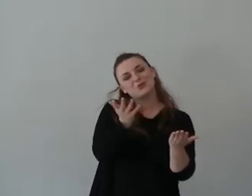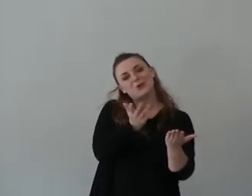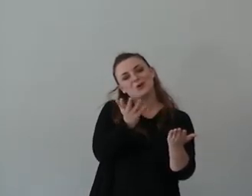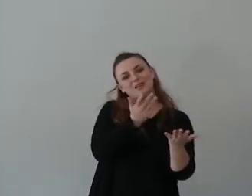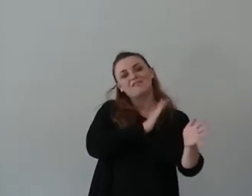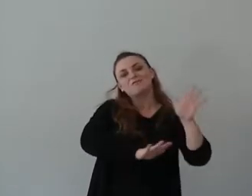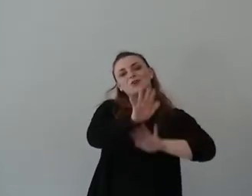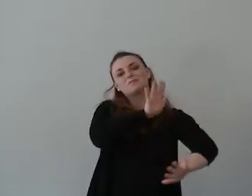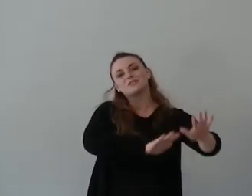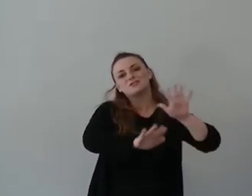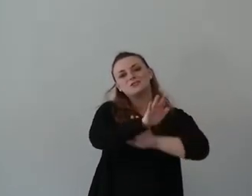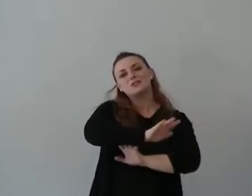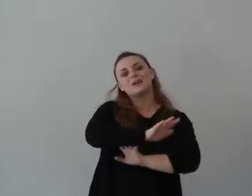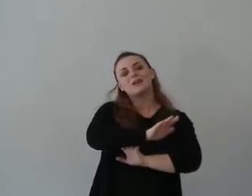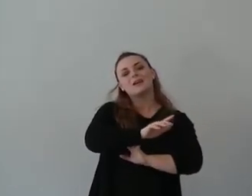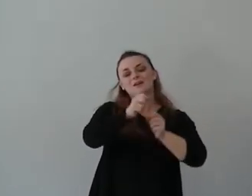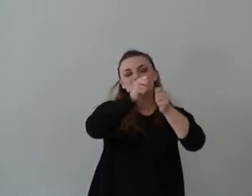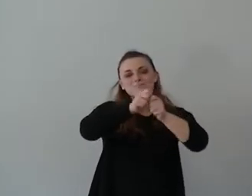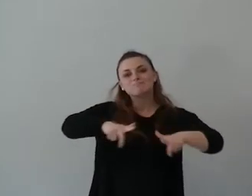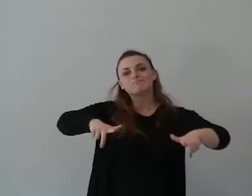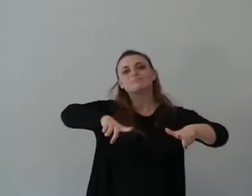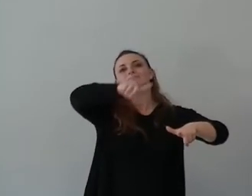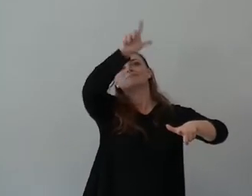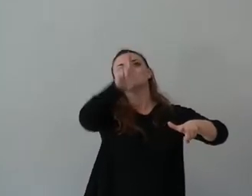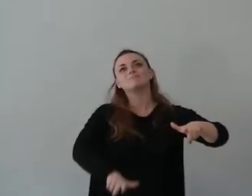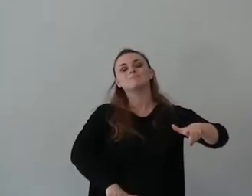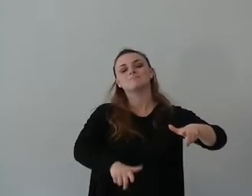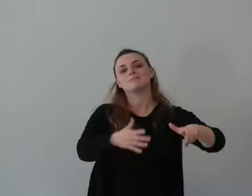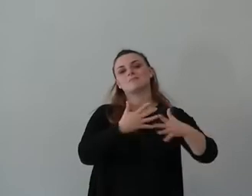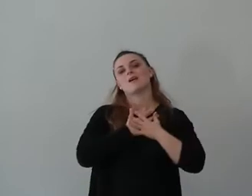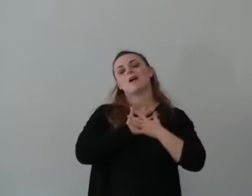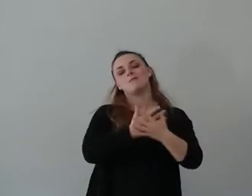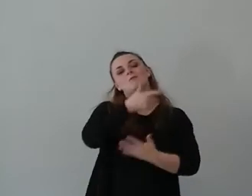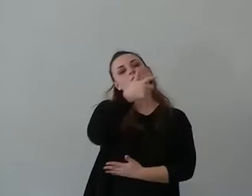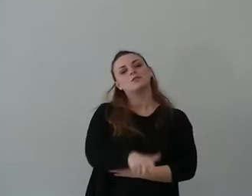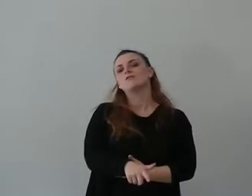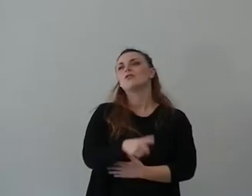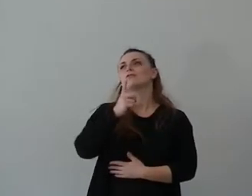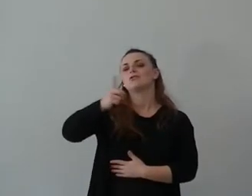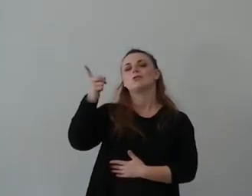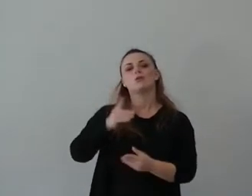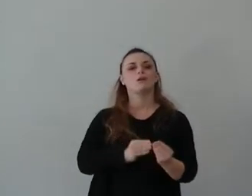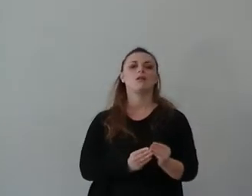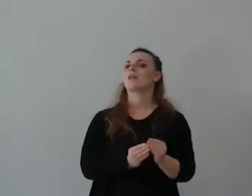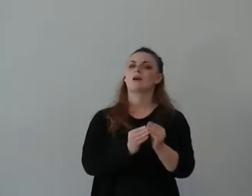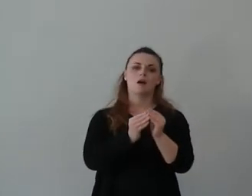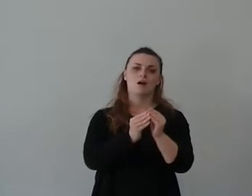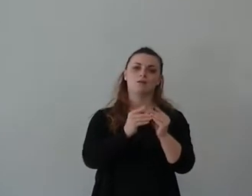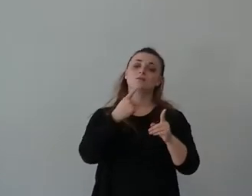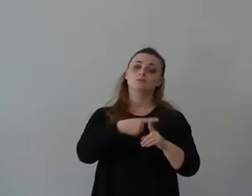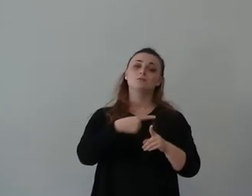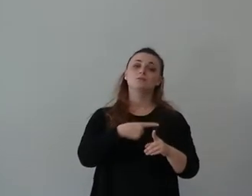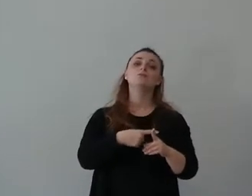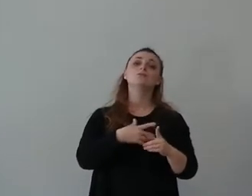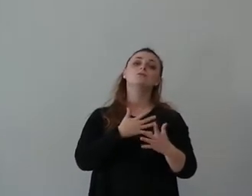how God created it. Lo amo questo paese per come Dio l'ha creato. But I also love it because of the people. Ma lo amo anche per vivere